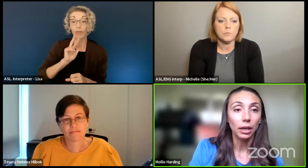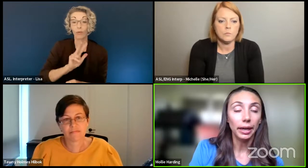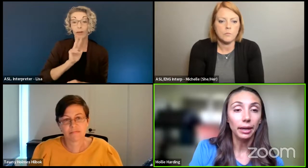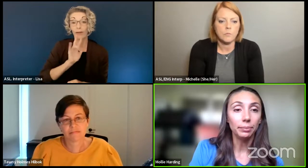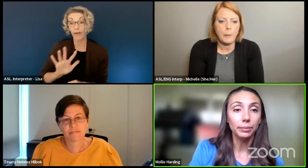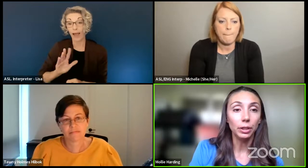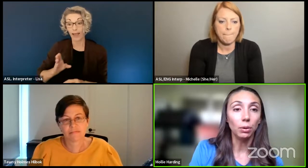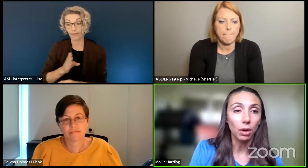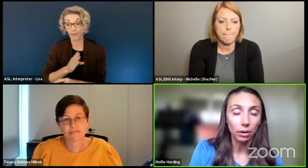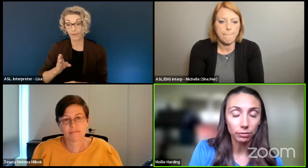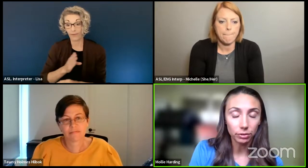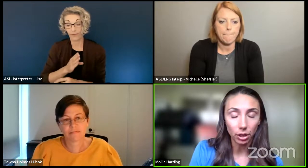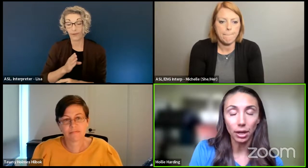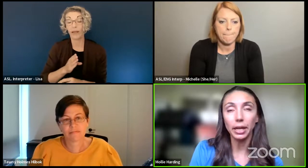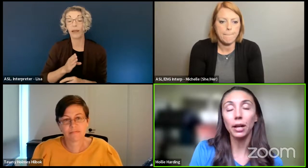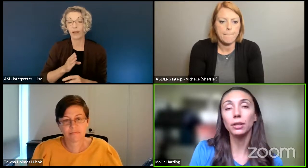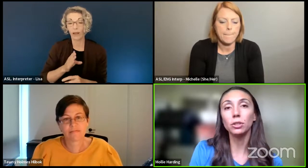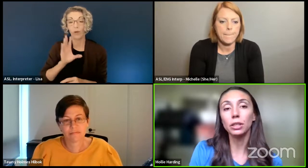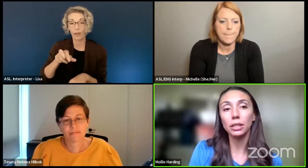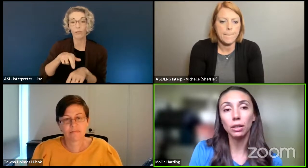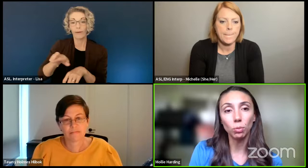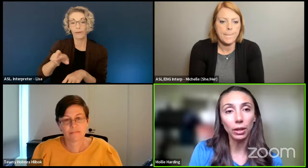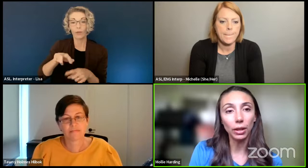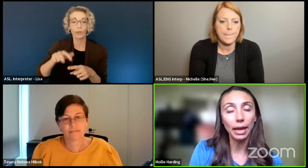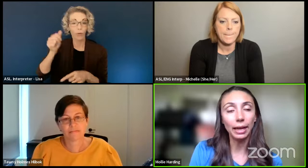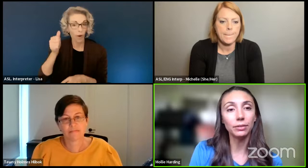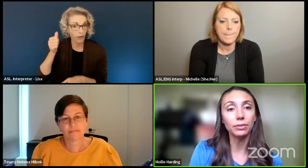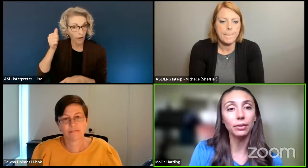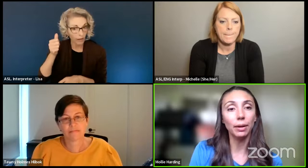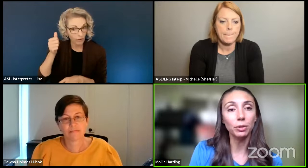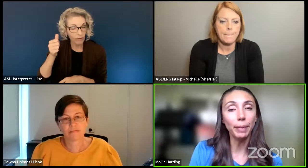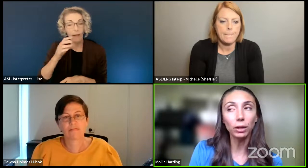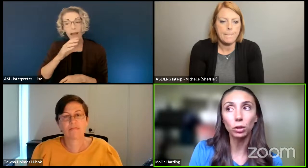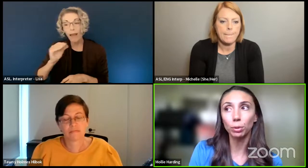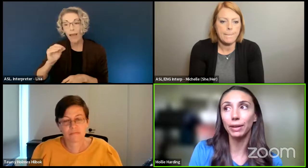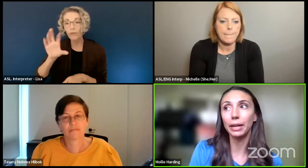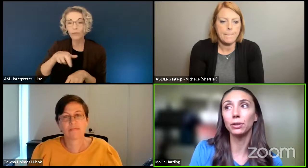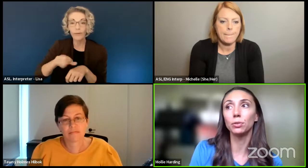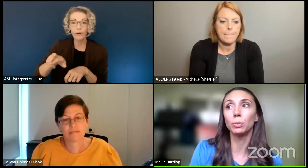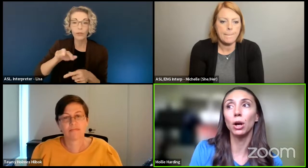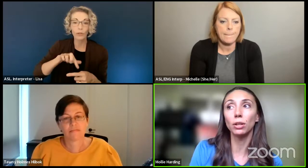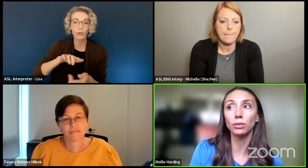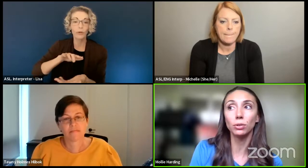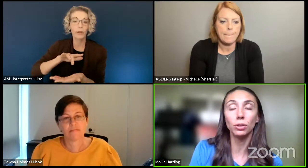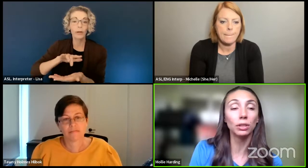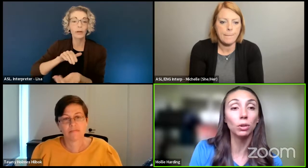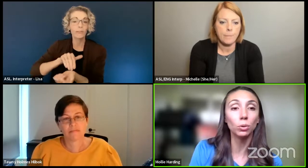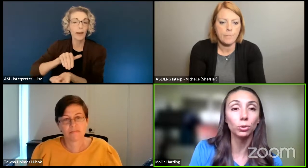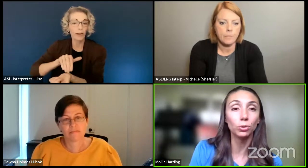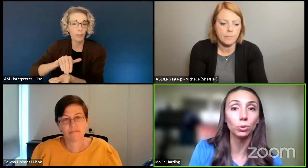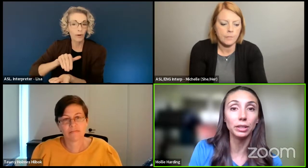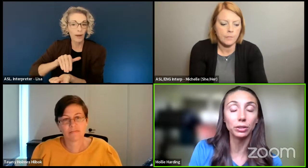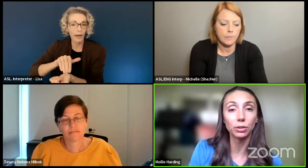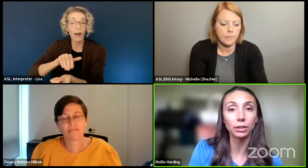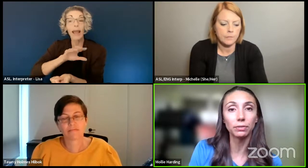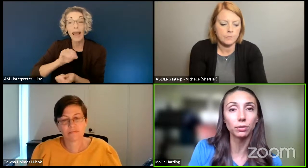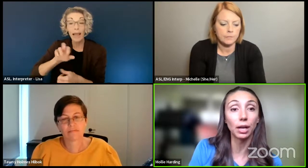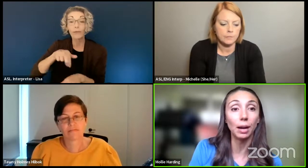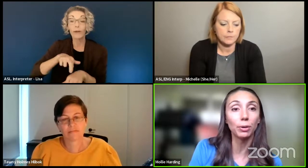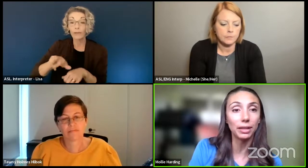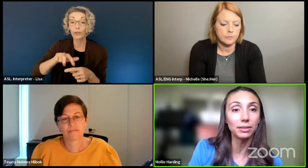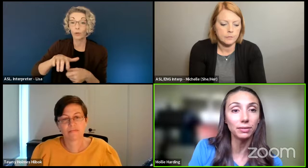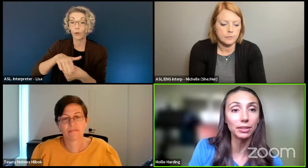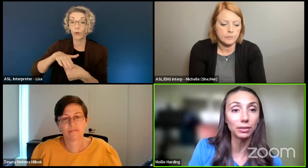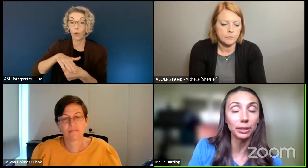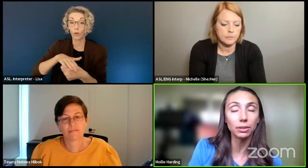their, to audiology, as well as to medical providers, but also to their local school district